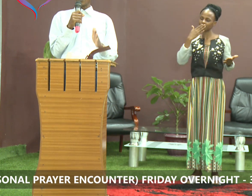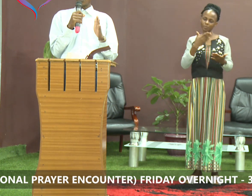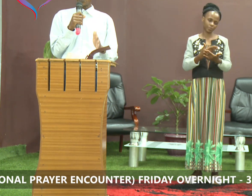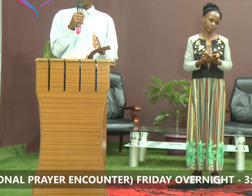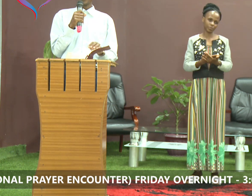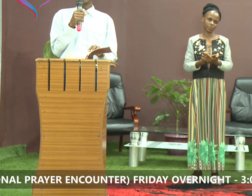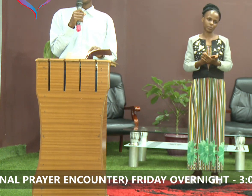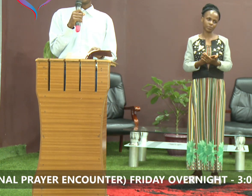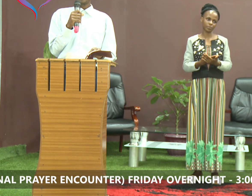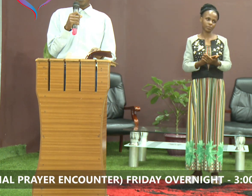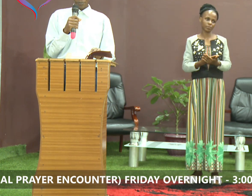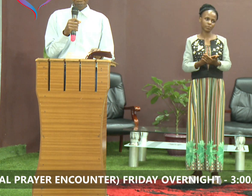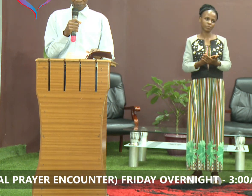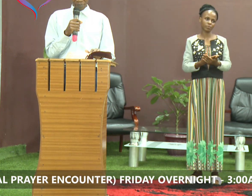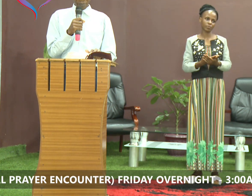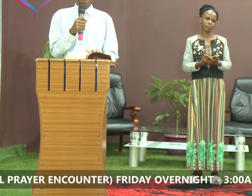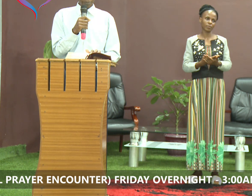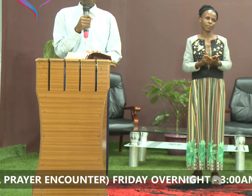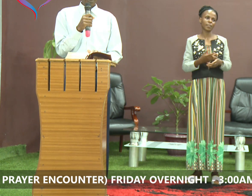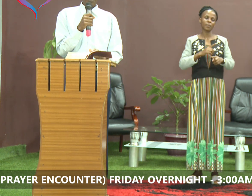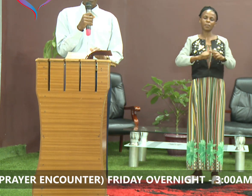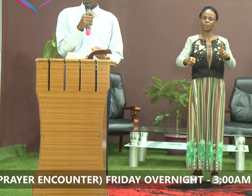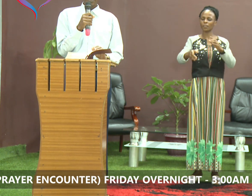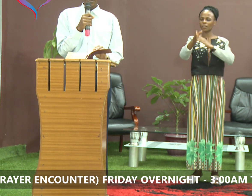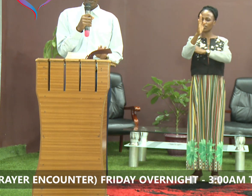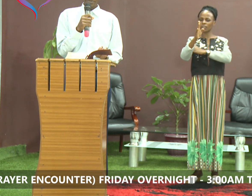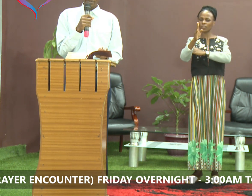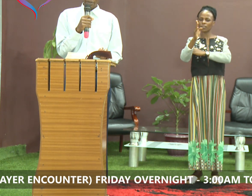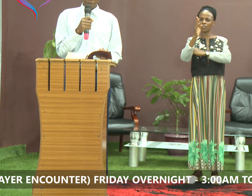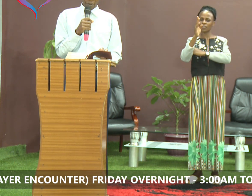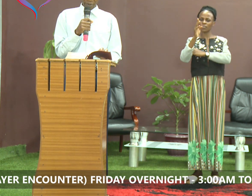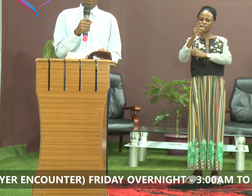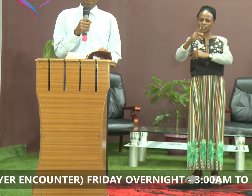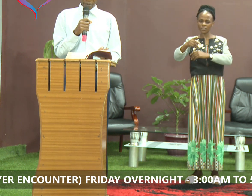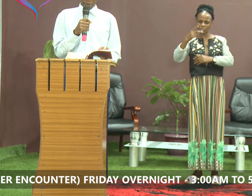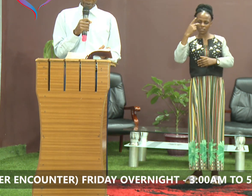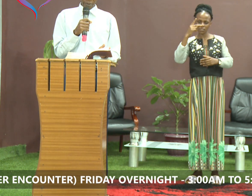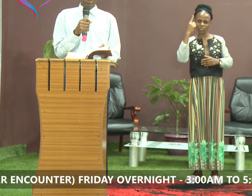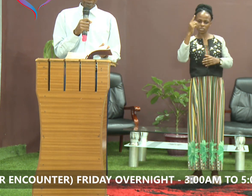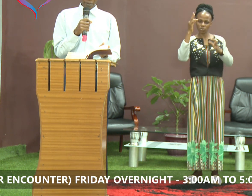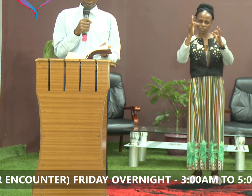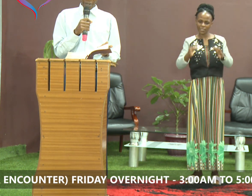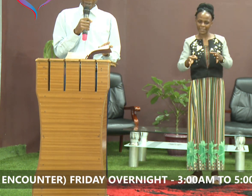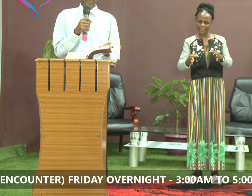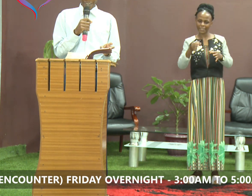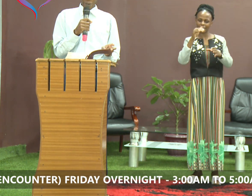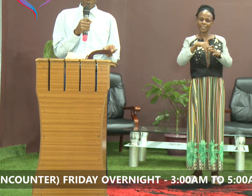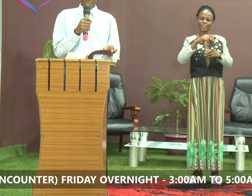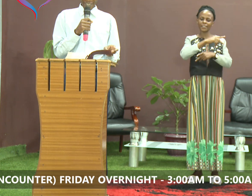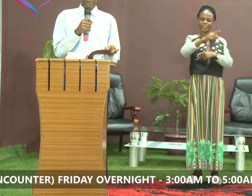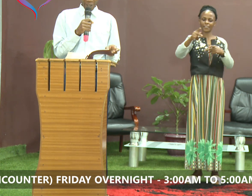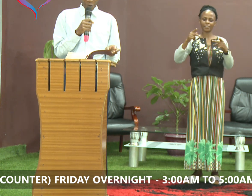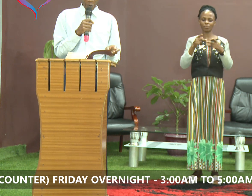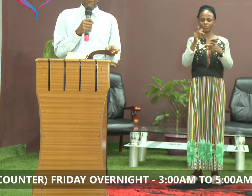buli kintu kirungi. But God finds one thing in the perfect chapter, in a good chapter, which is not good. Naye